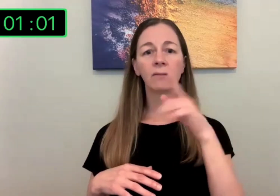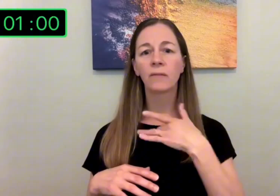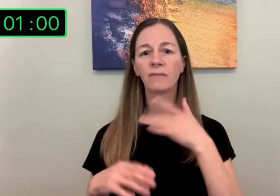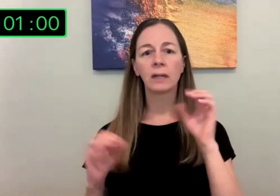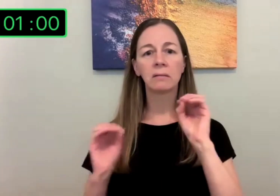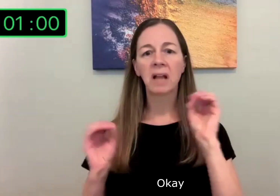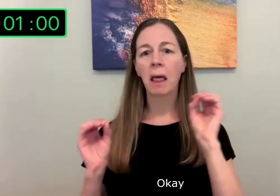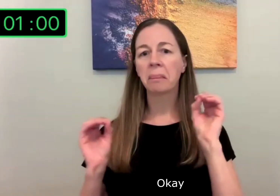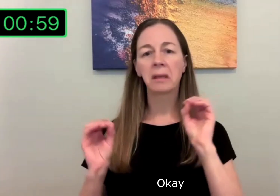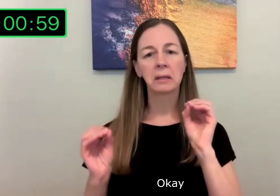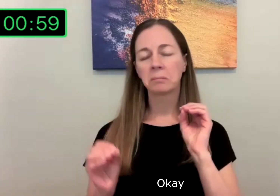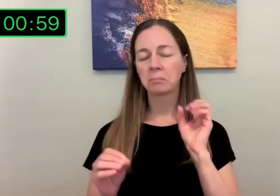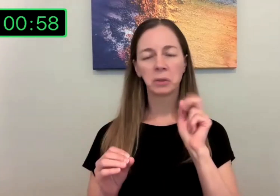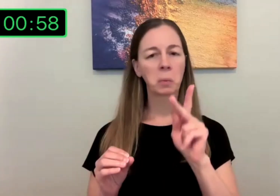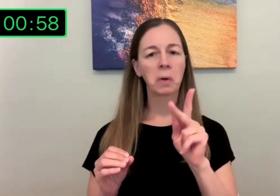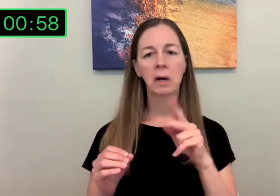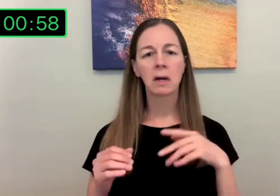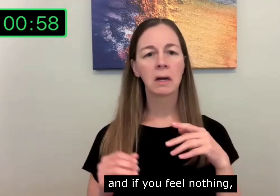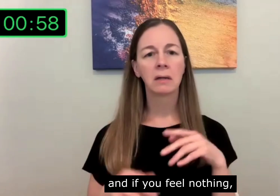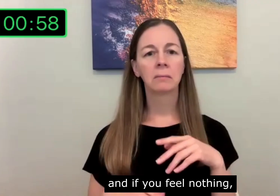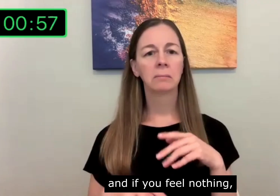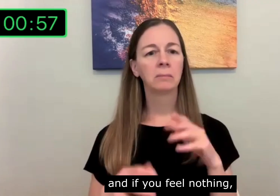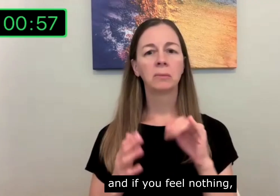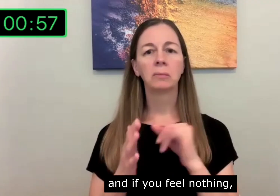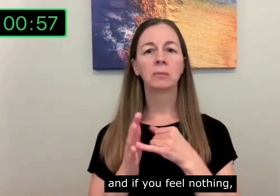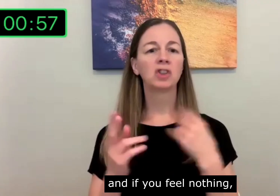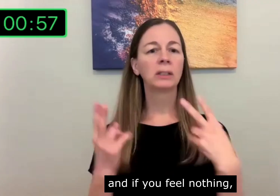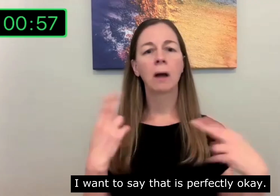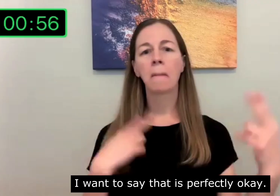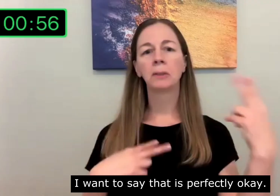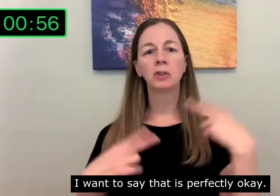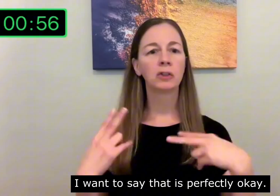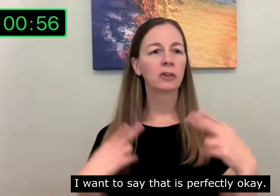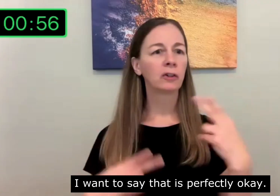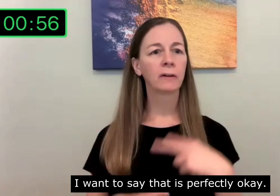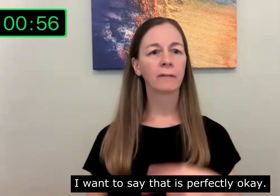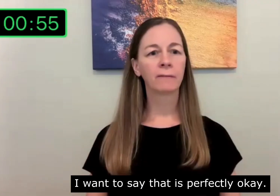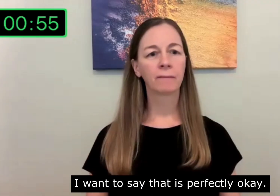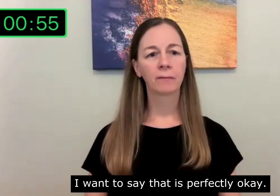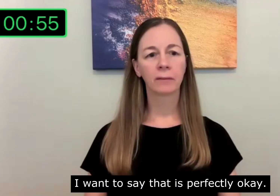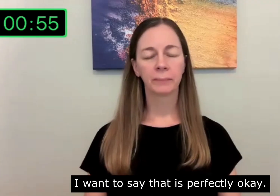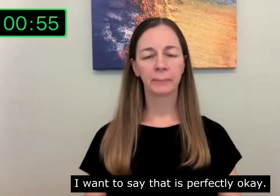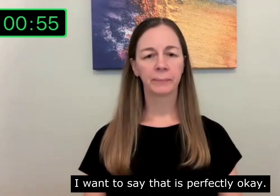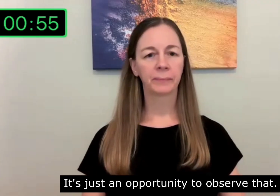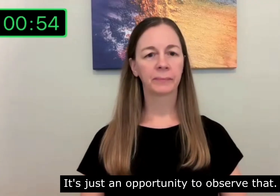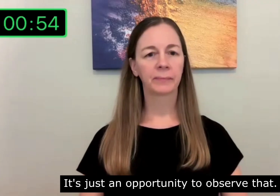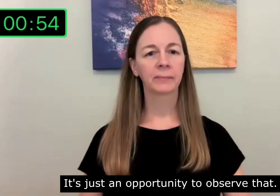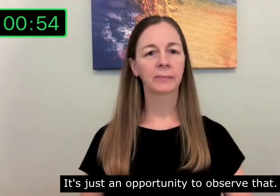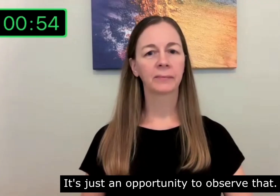Okay. And if you feel nothing, I want to say that is perfectly okay. It's just an opportunity to observe